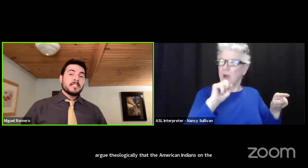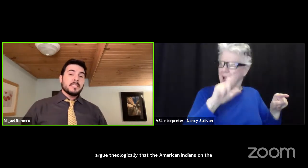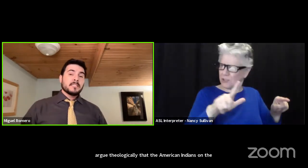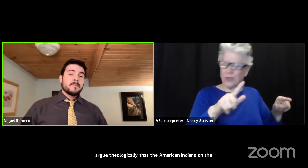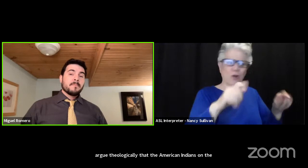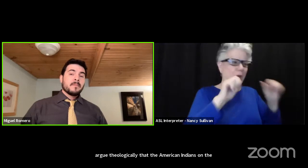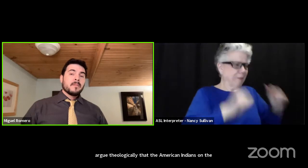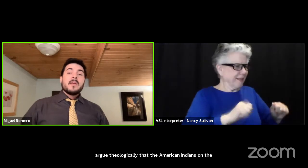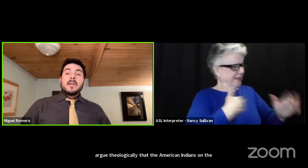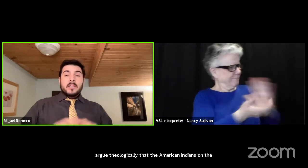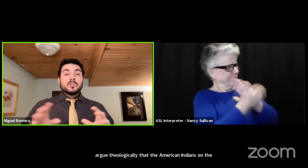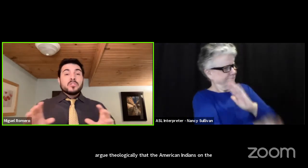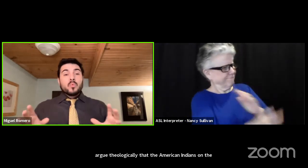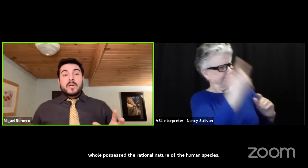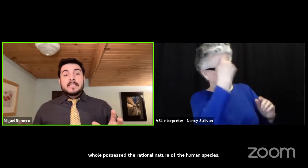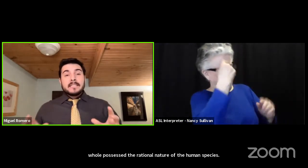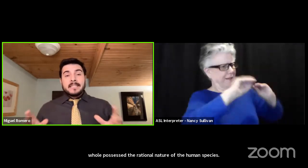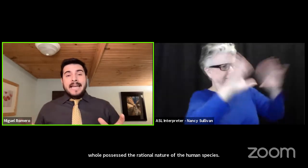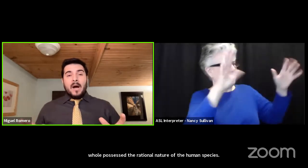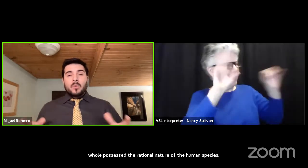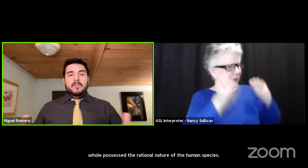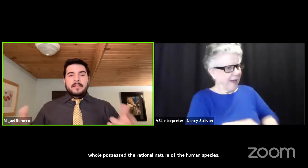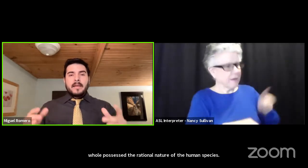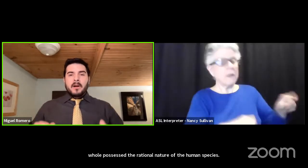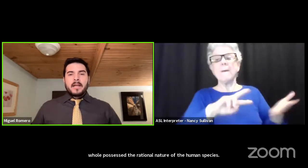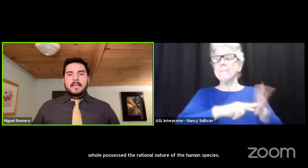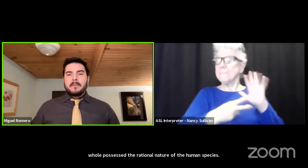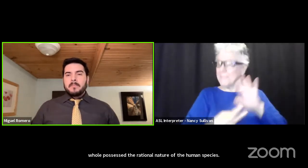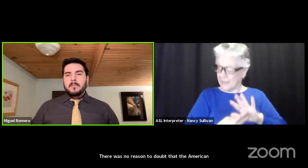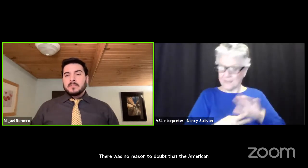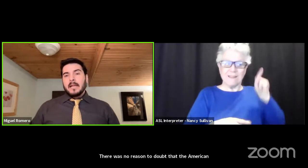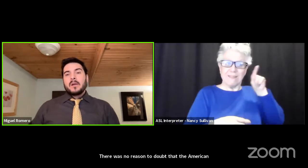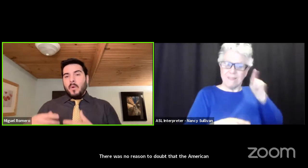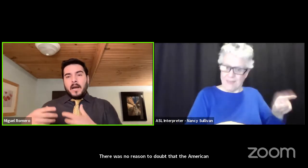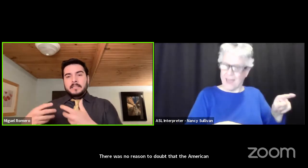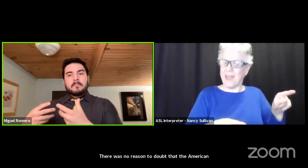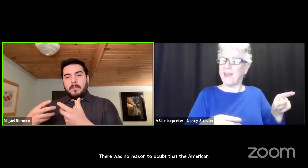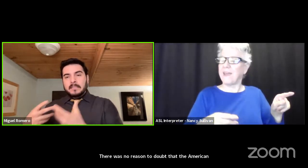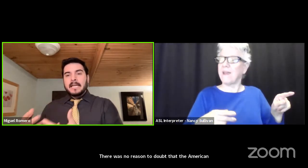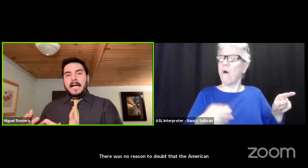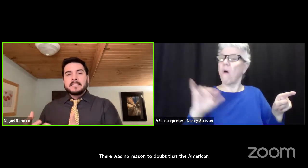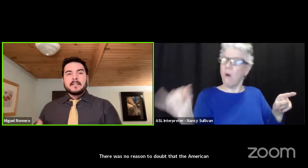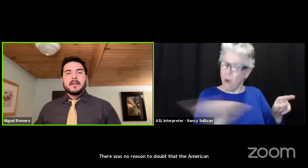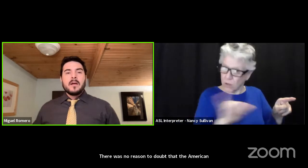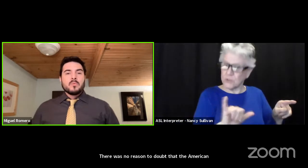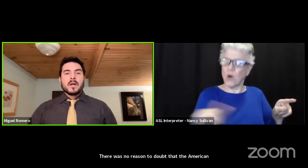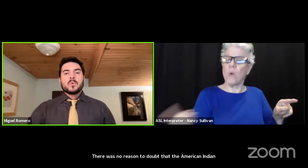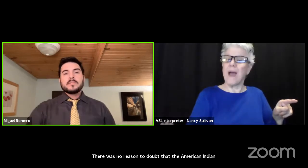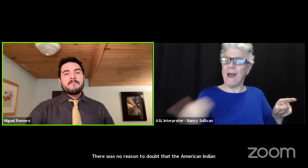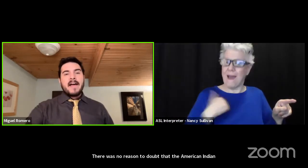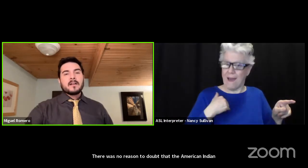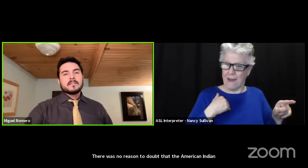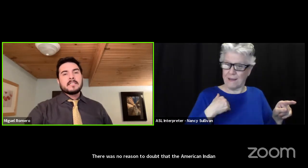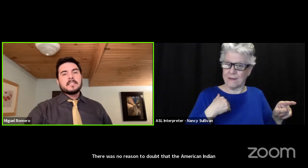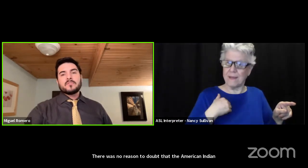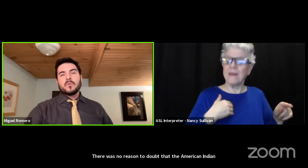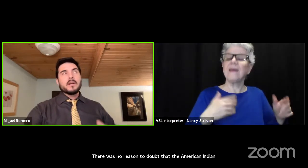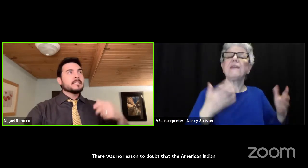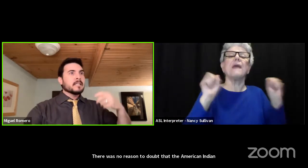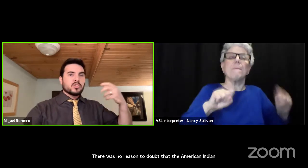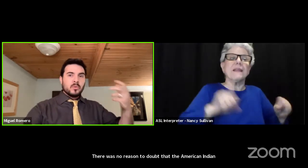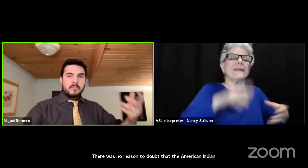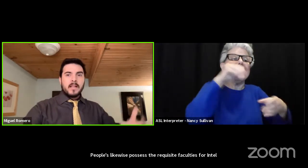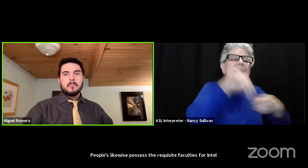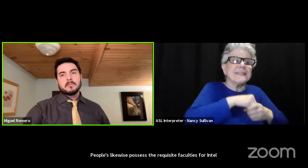human species, there was no reason to doubt that the Amerindian peoples likewise possess the requisite faculties